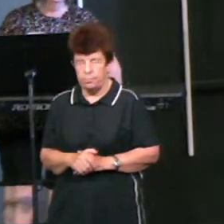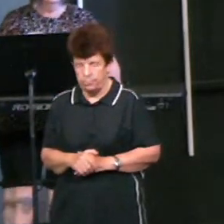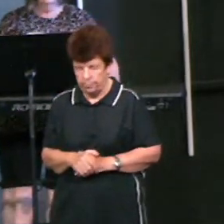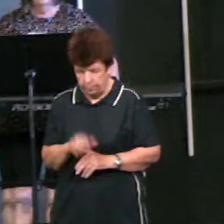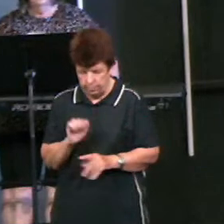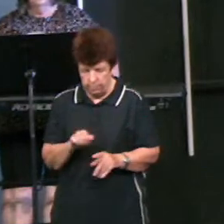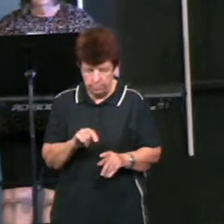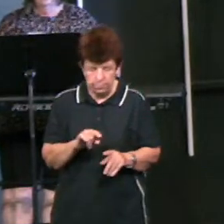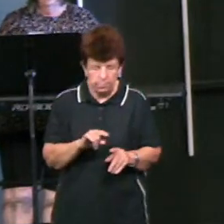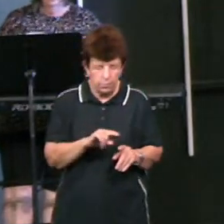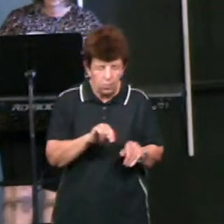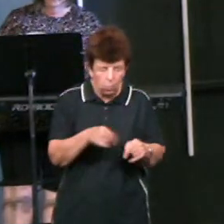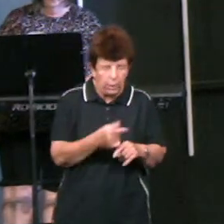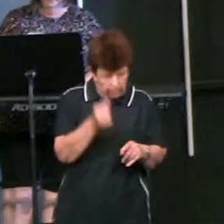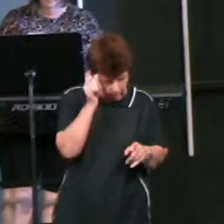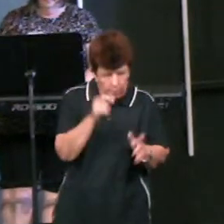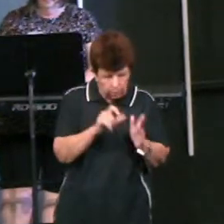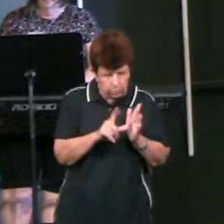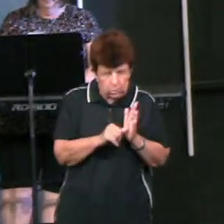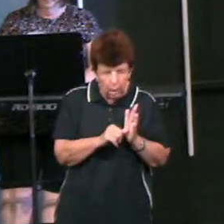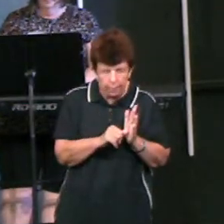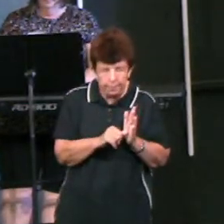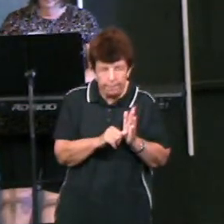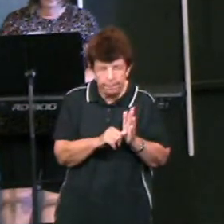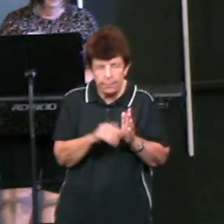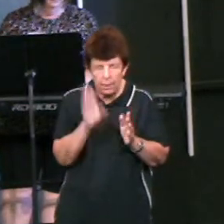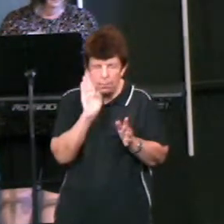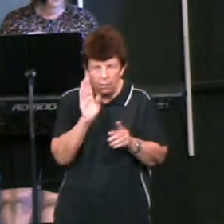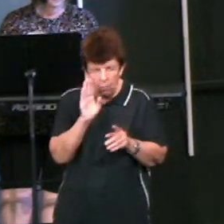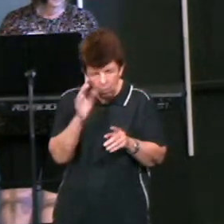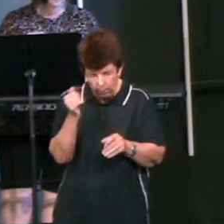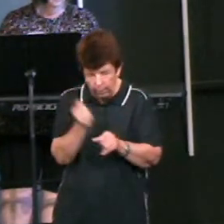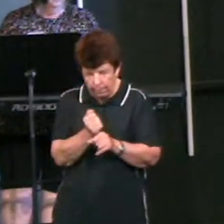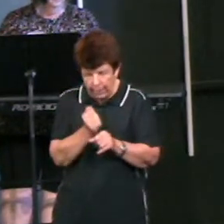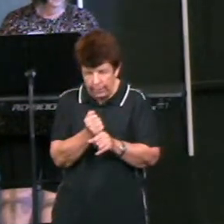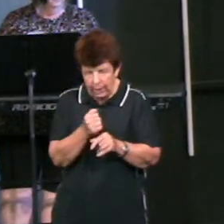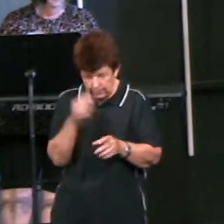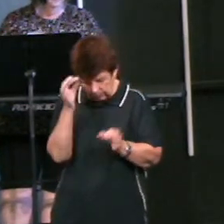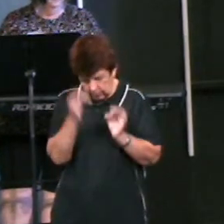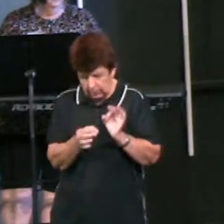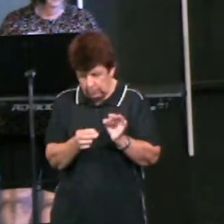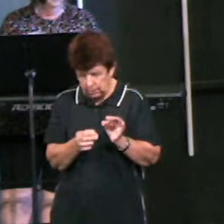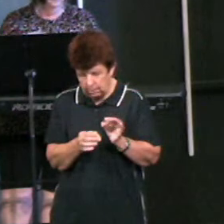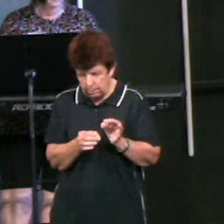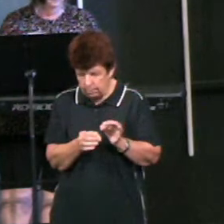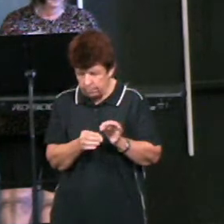And yet, Lord, we know that there was a time before we made that decision.